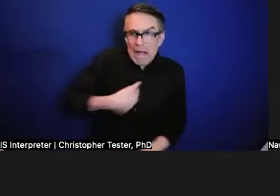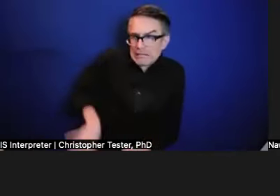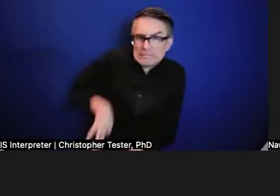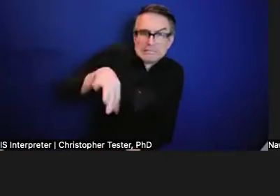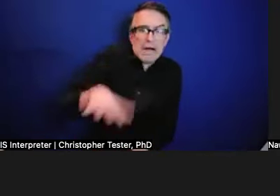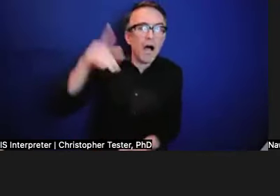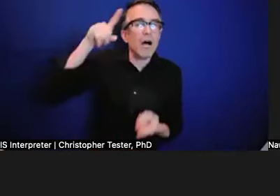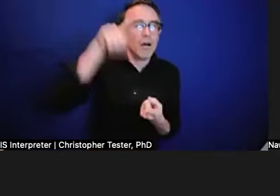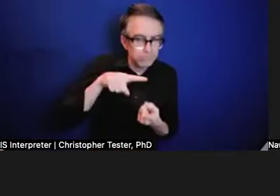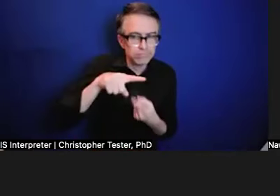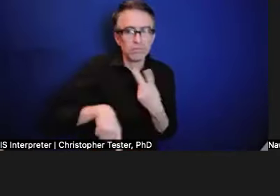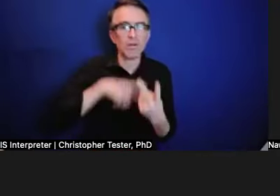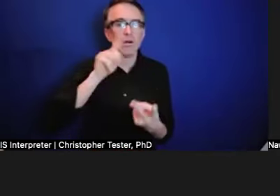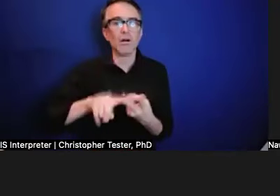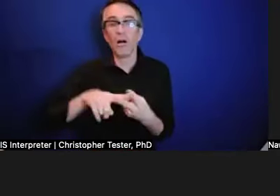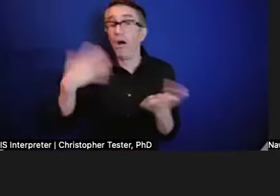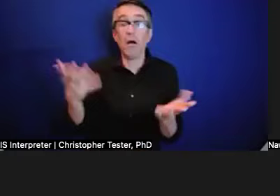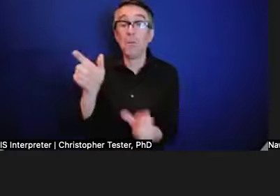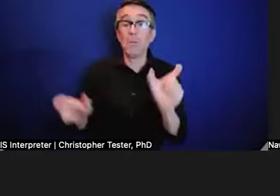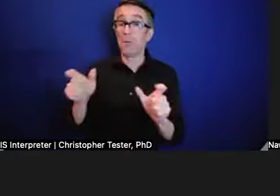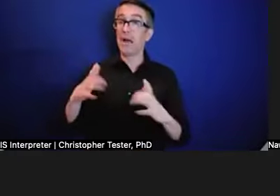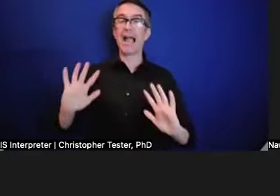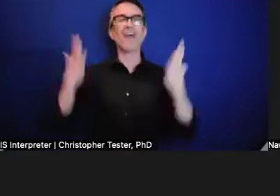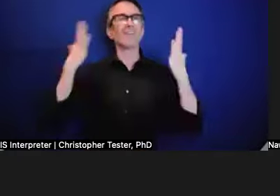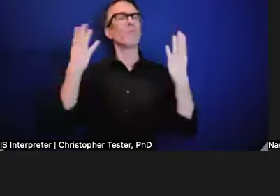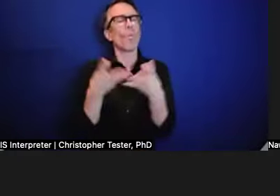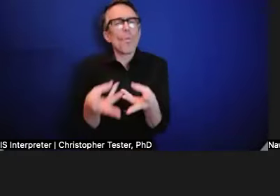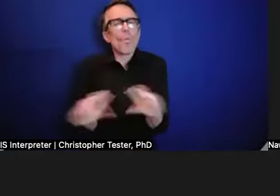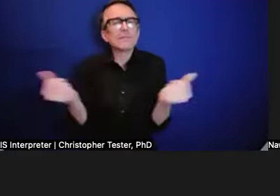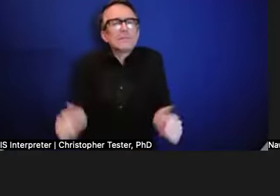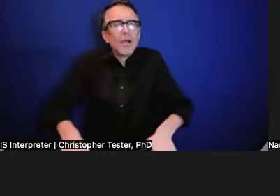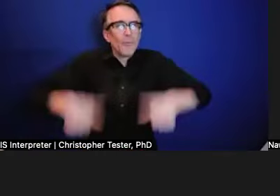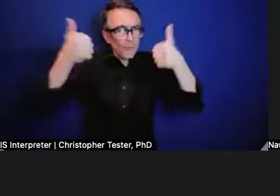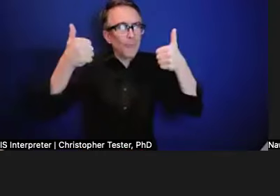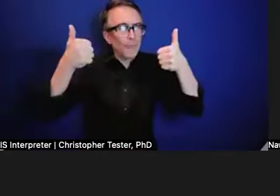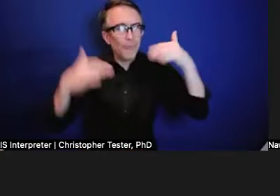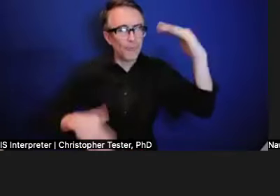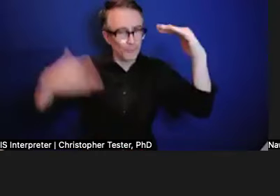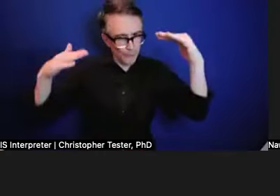in gainful employment and contribute to our country's economies.